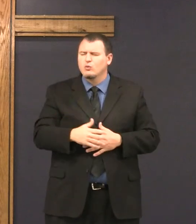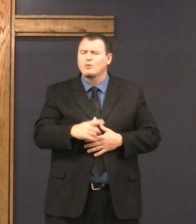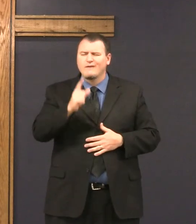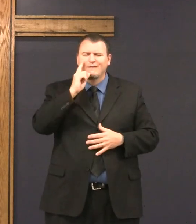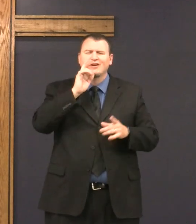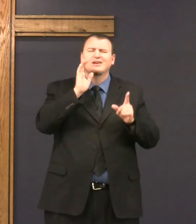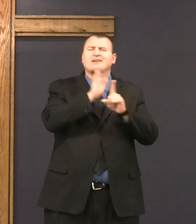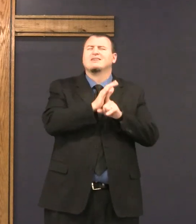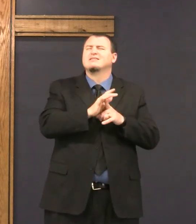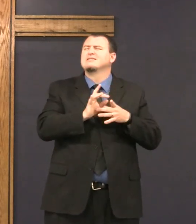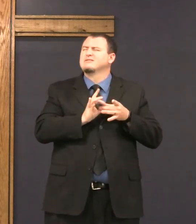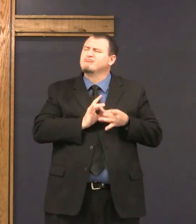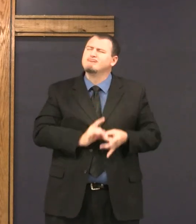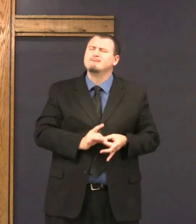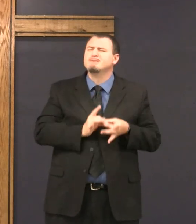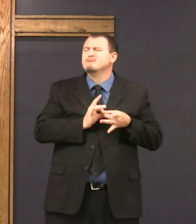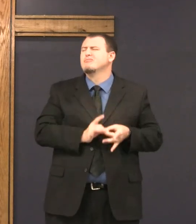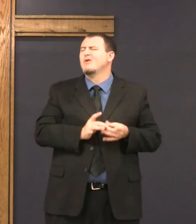It enters into our hearts and lives and minds.